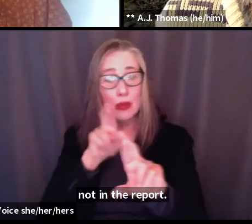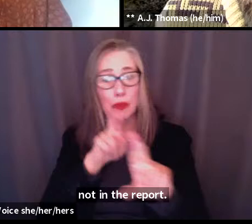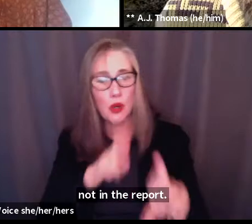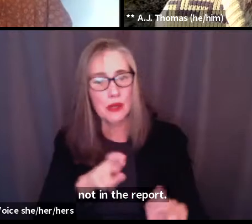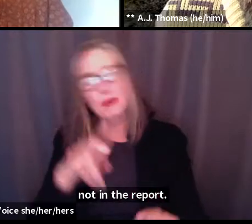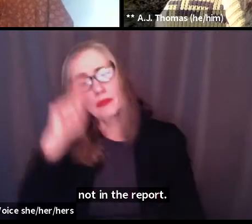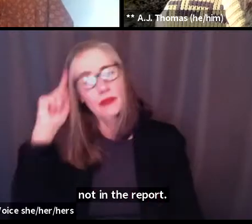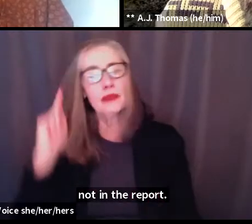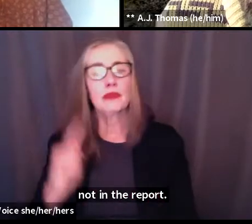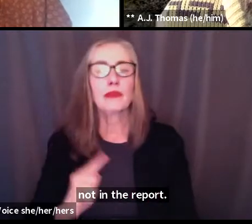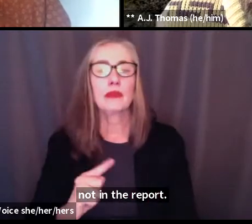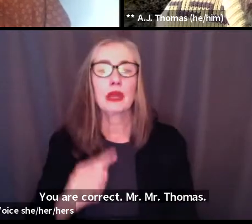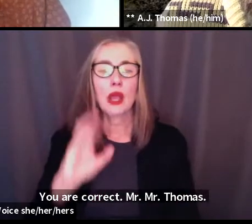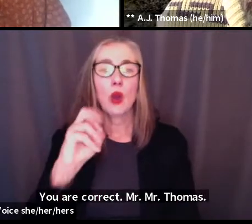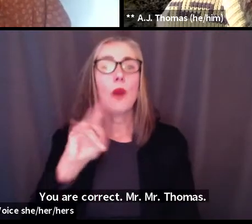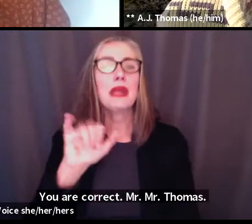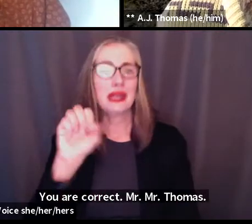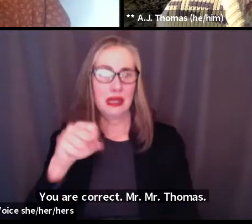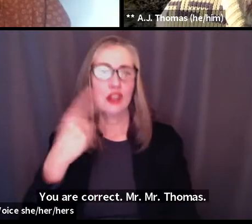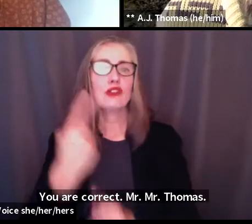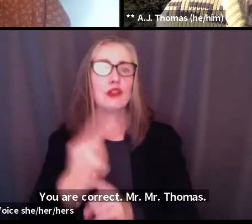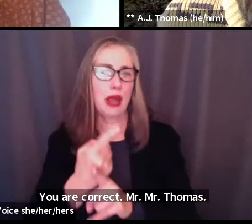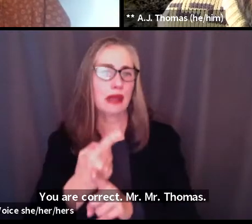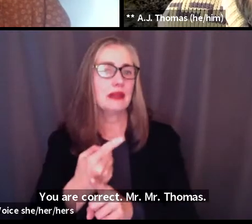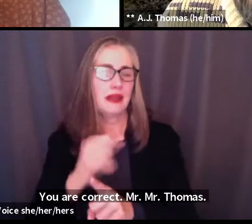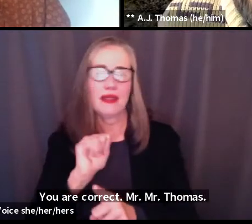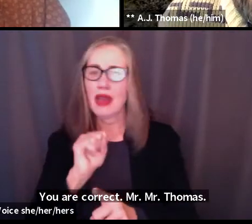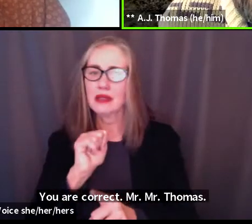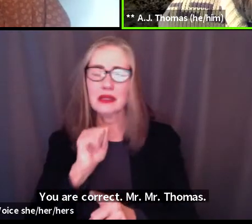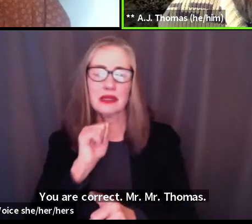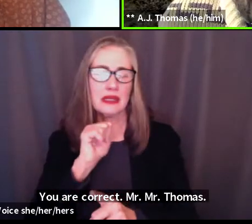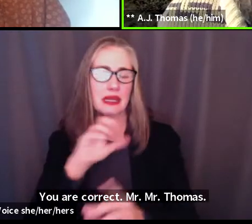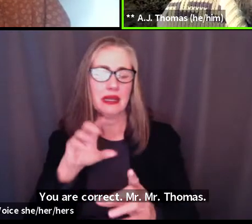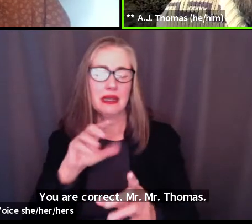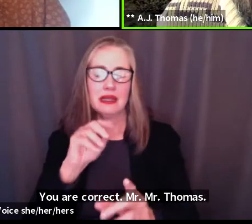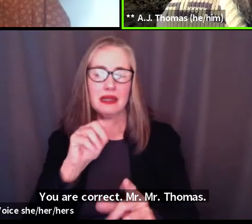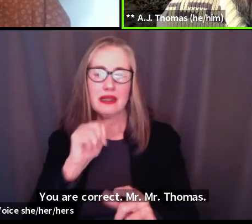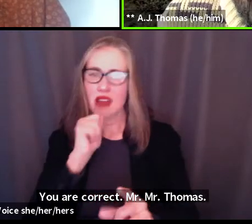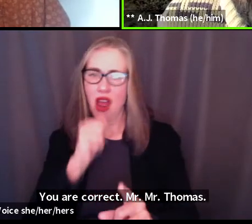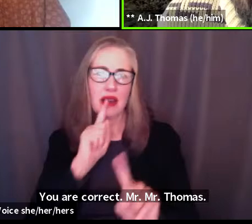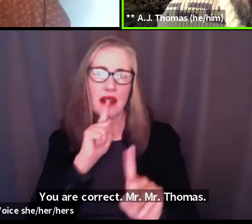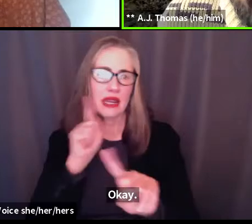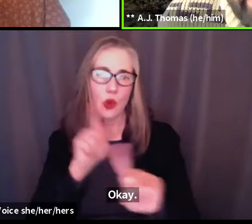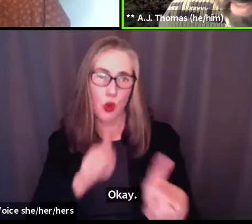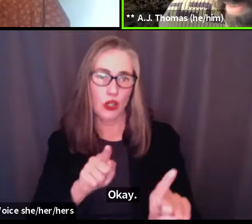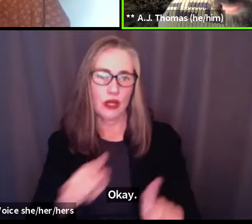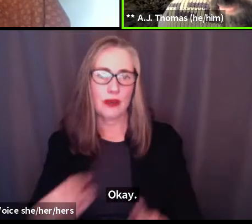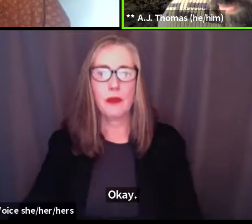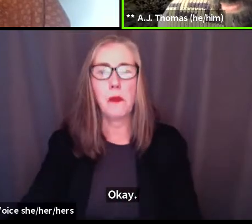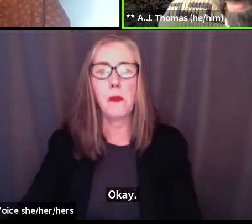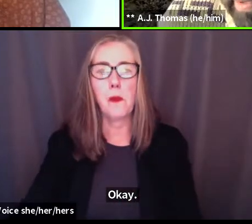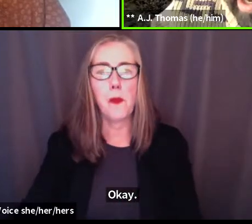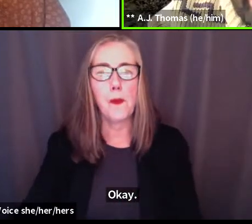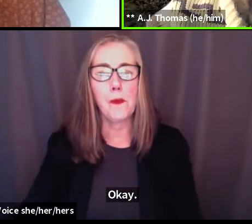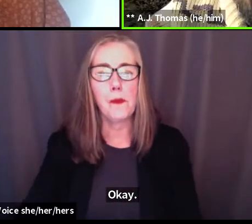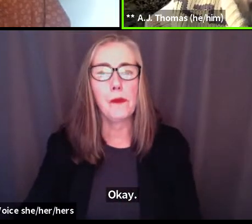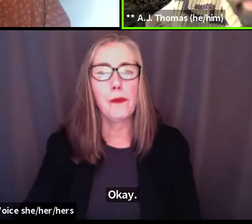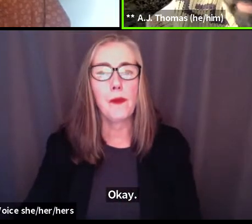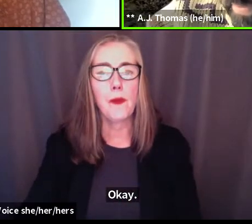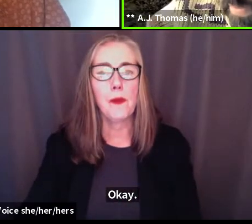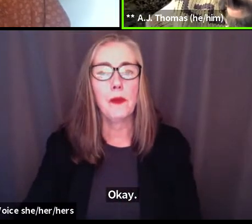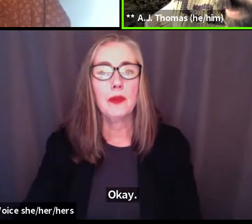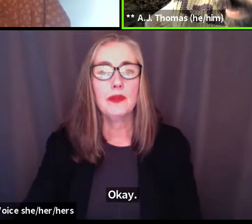Thomas. It's out of order. Okay. We're seeing some hands.